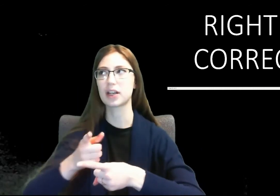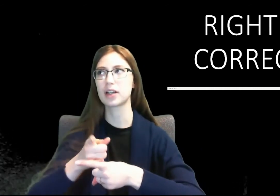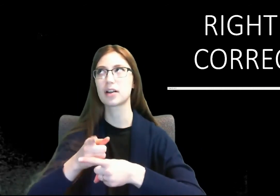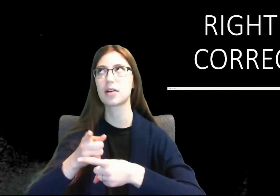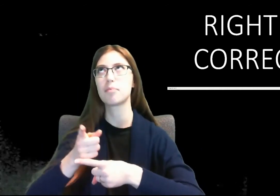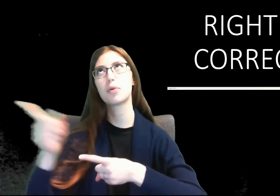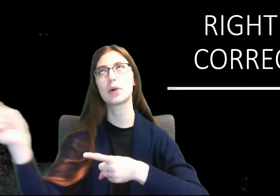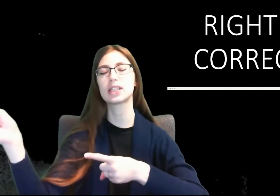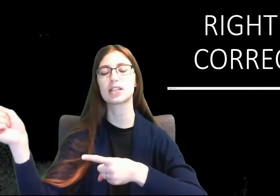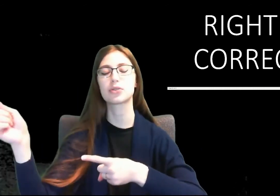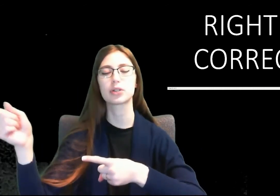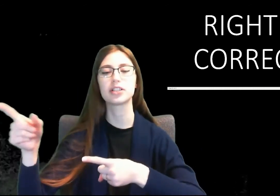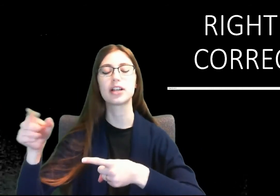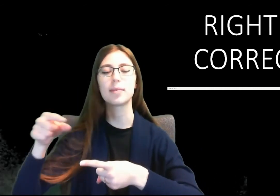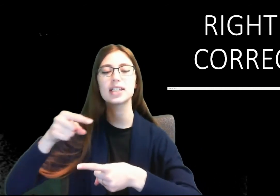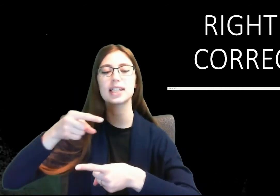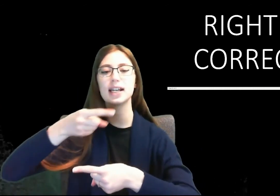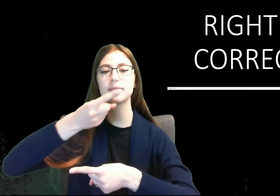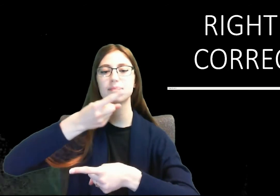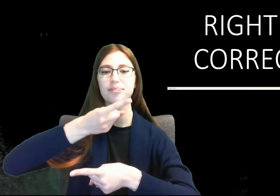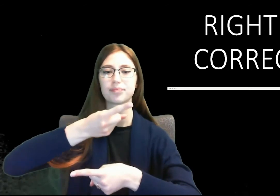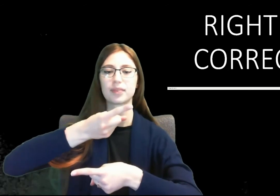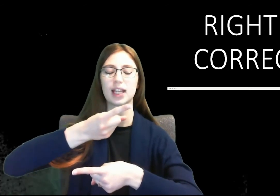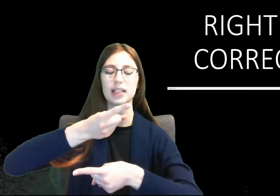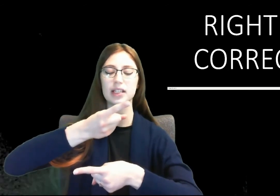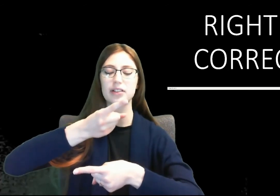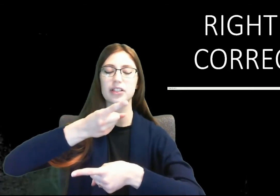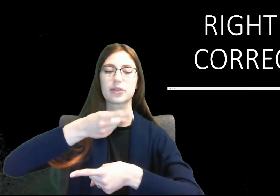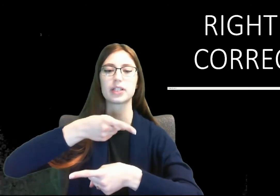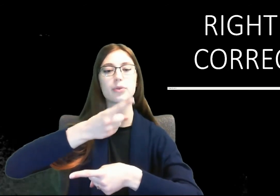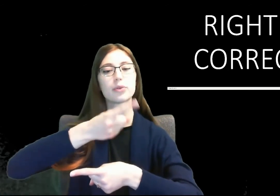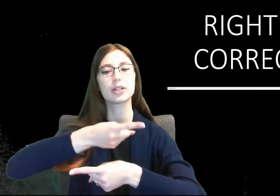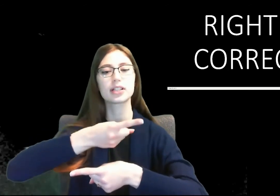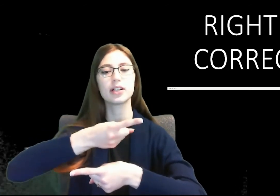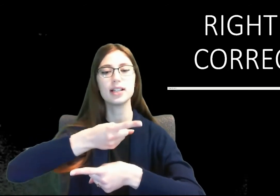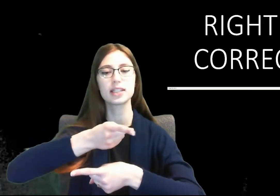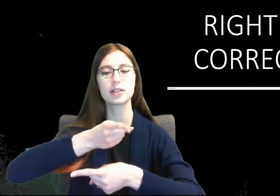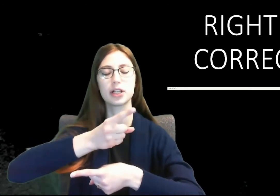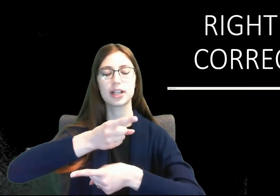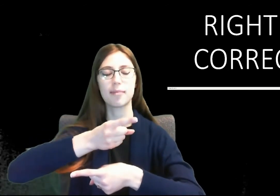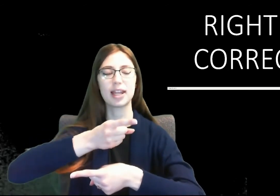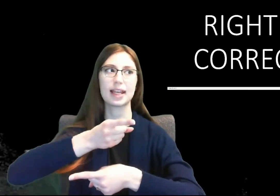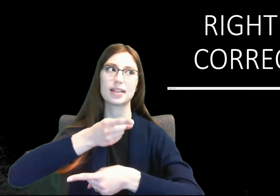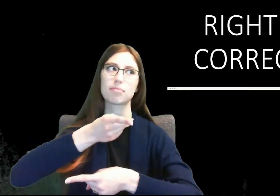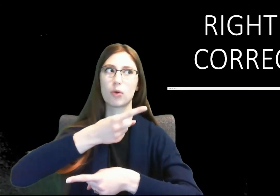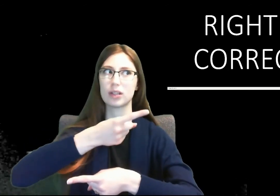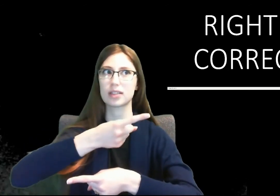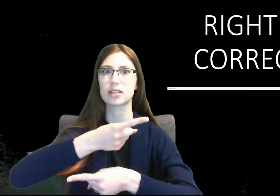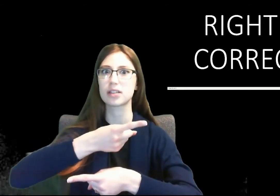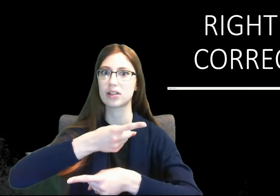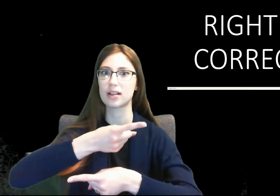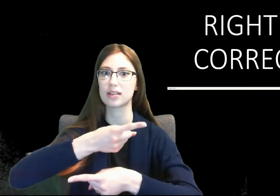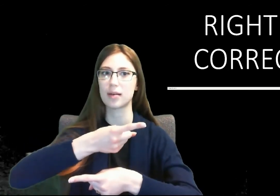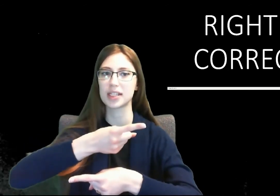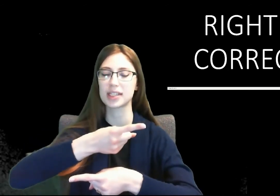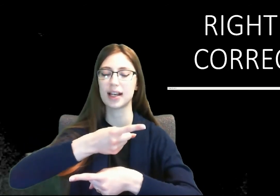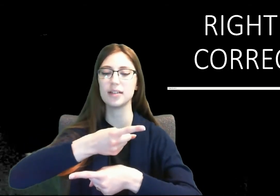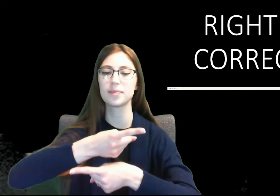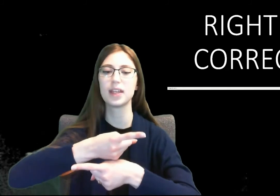finger pointing towards your dominant side. And then you're just going to crisscross, so your dominant hand is pointing to your non-dominant side.